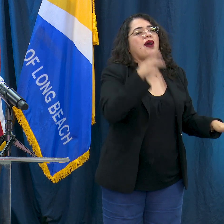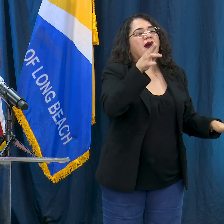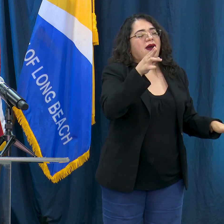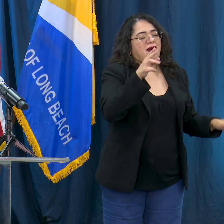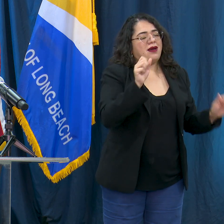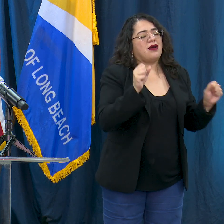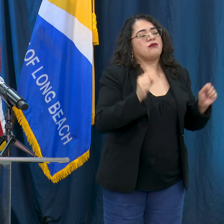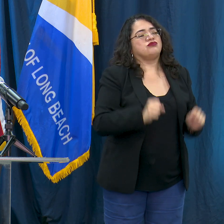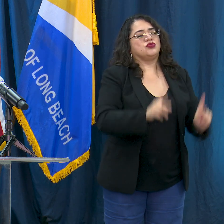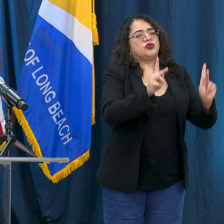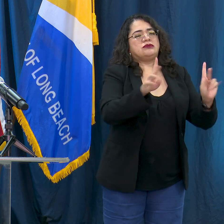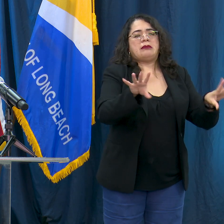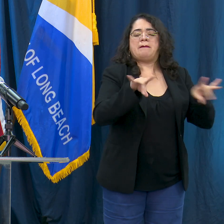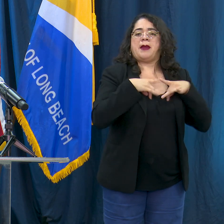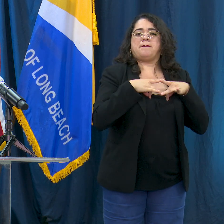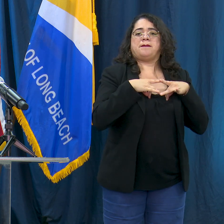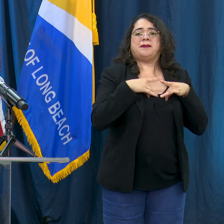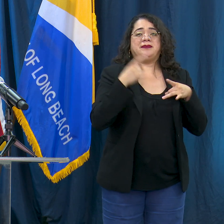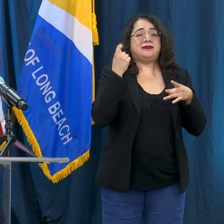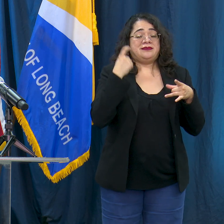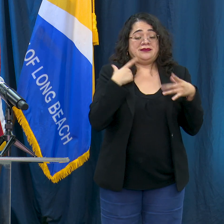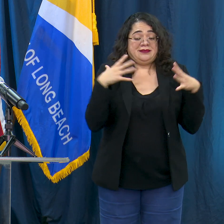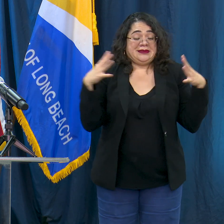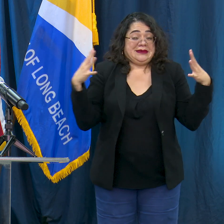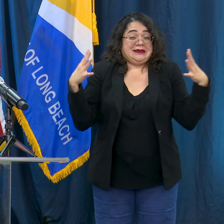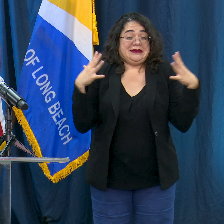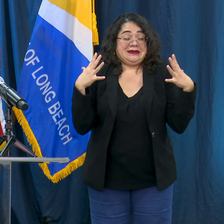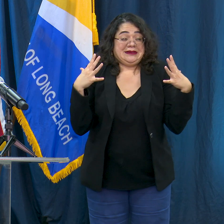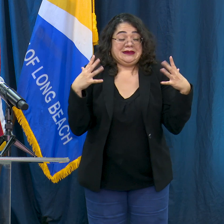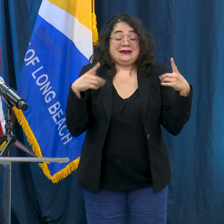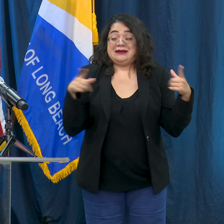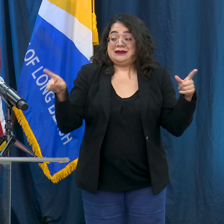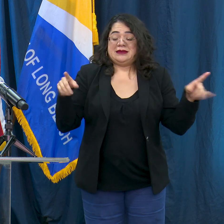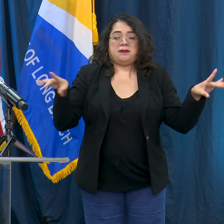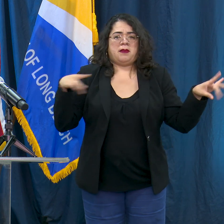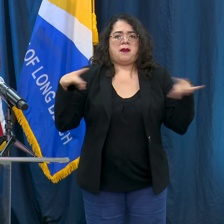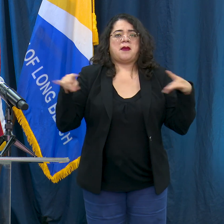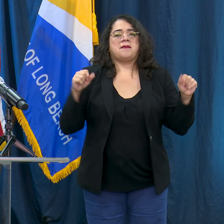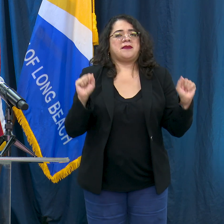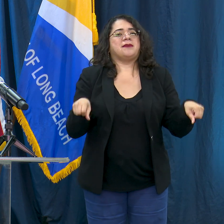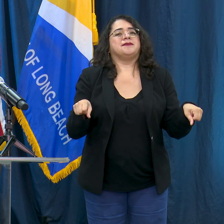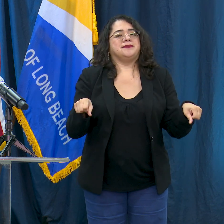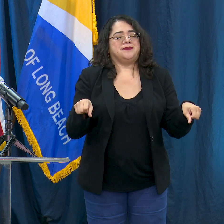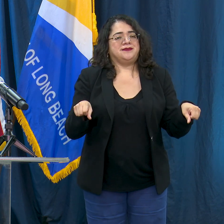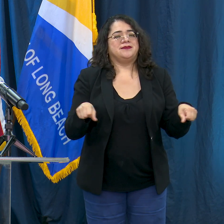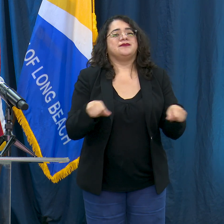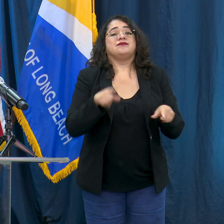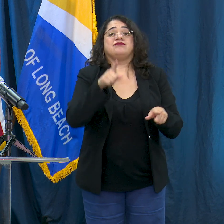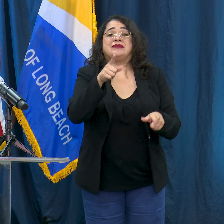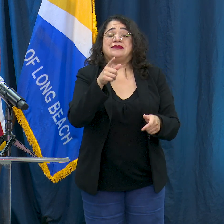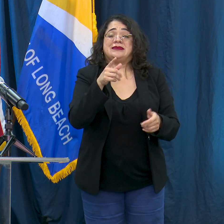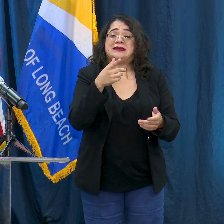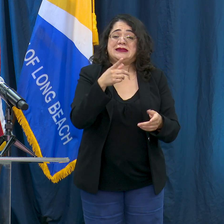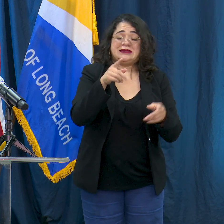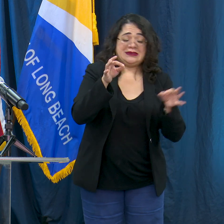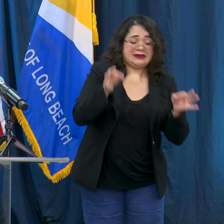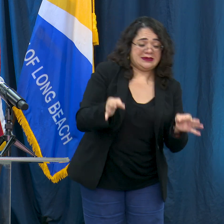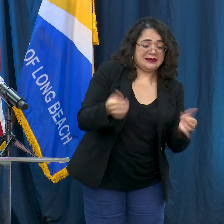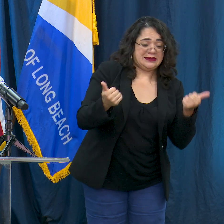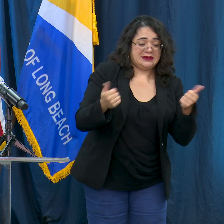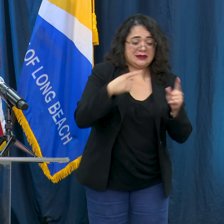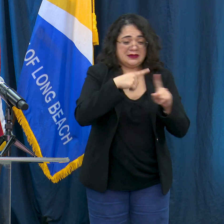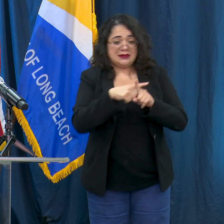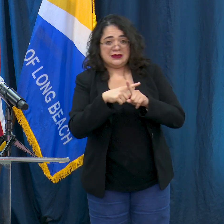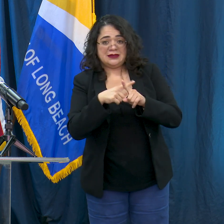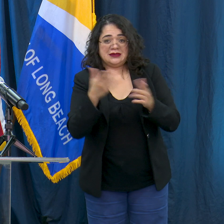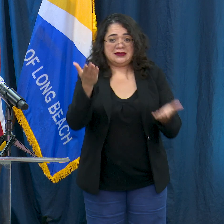The more people you are in close contact with, the more likely it is that you'll be infected. Everyone must weigh their own health risks and the health risks posed to those that